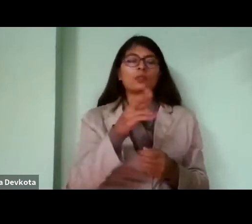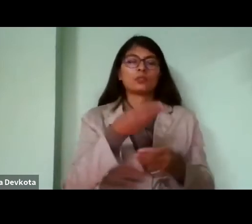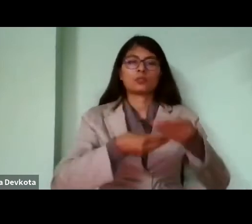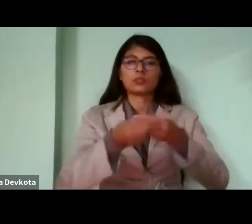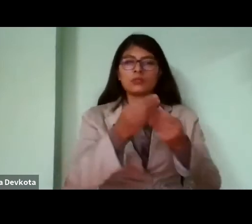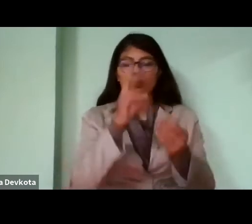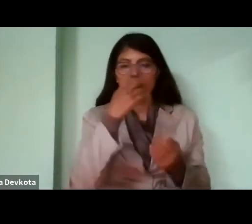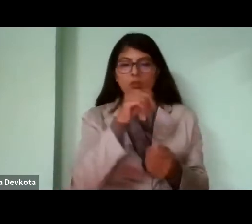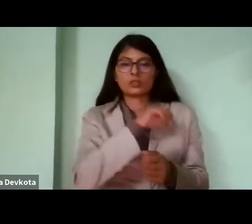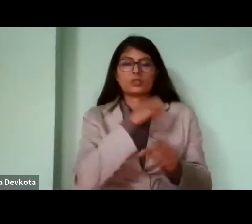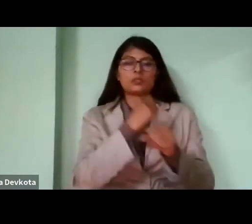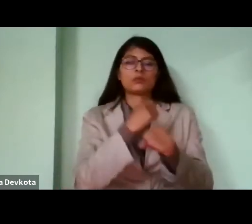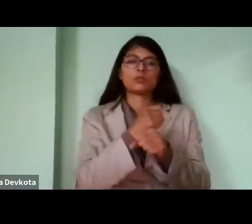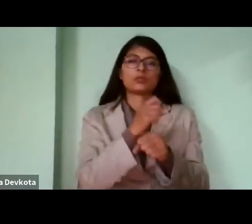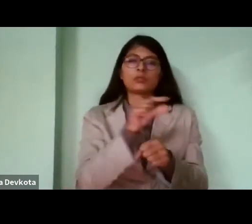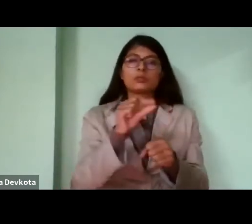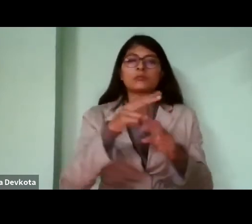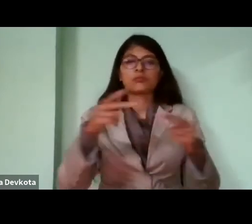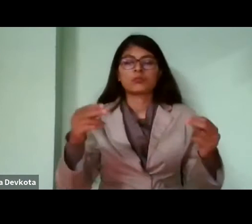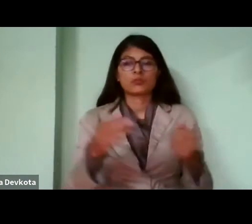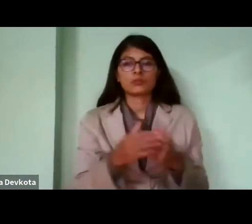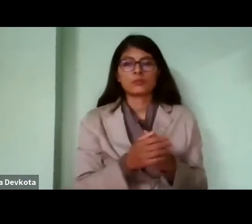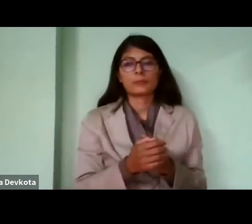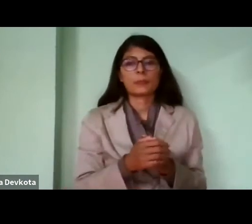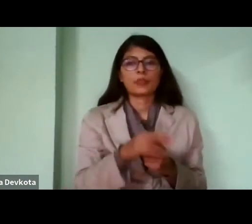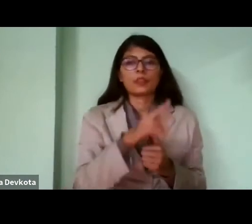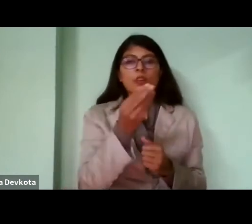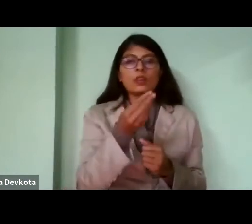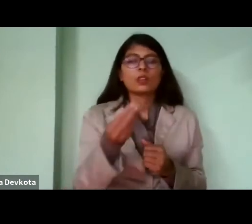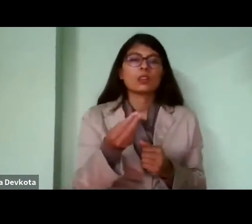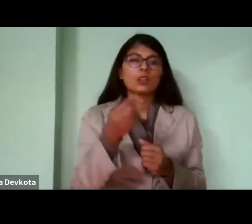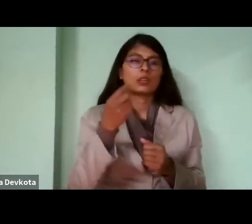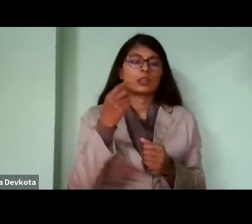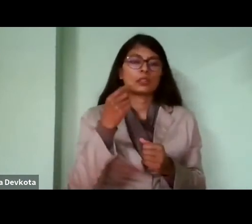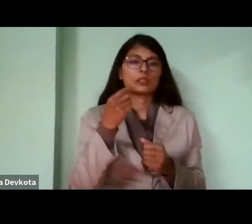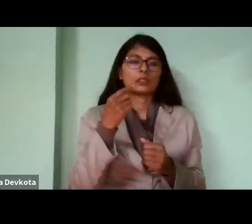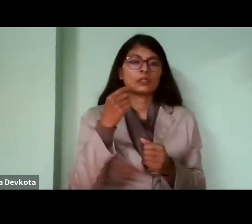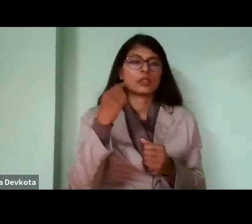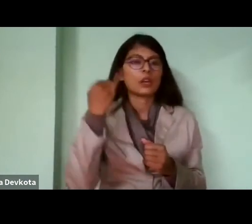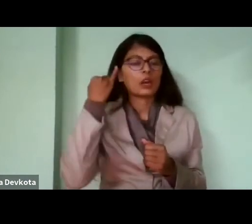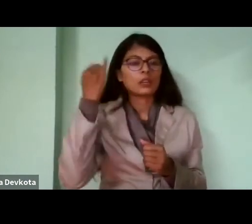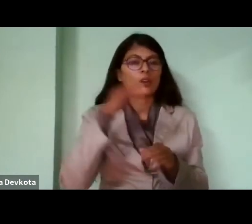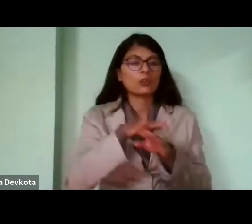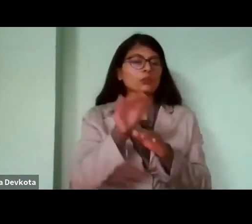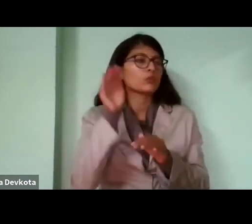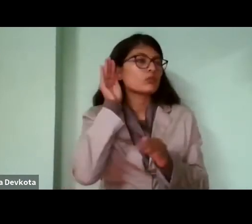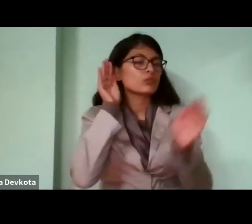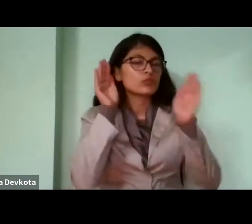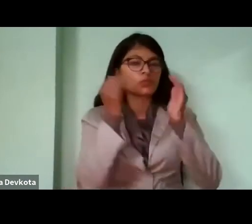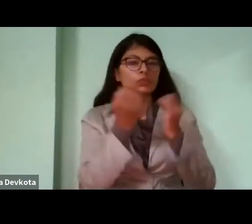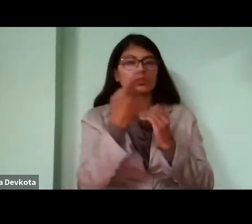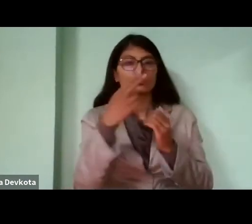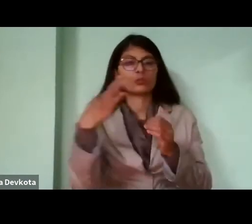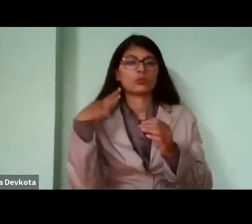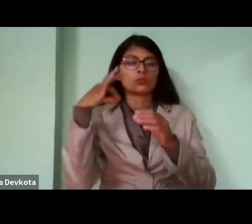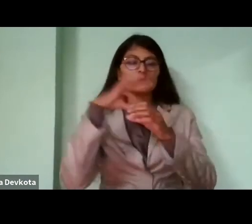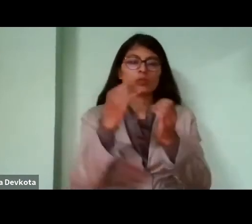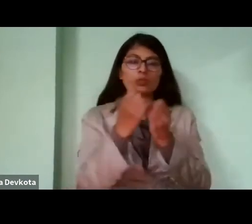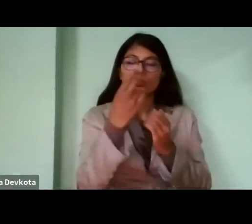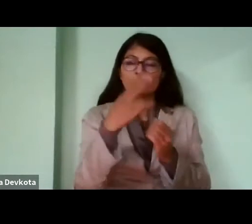sex work, et cetera. Some of the views were heard and represented, others were